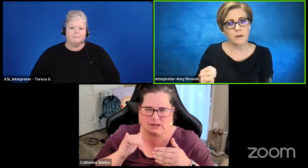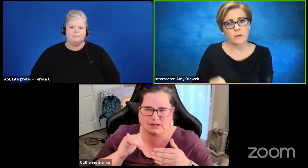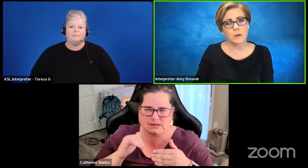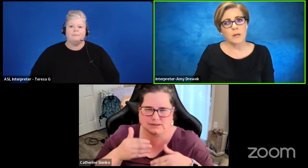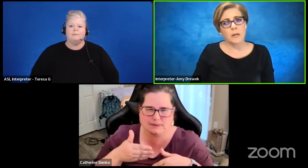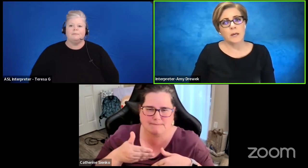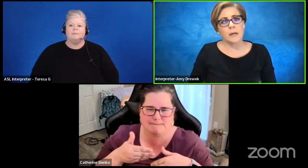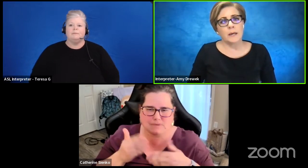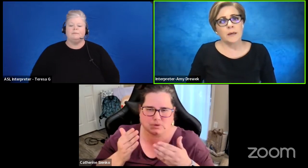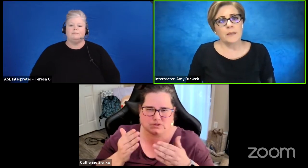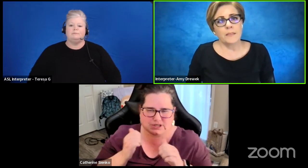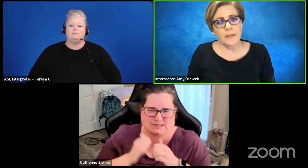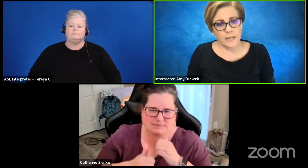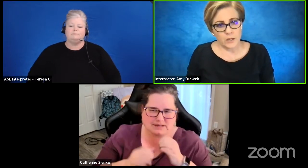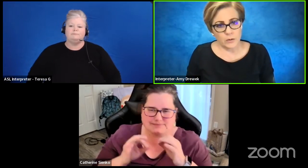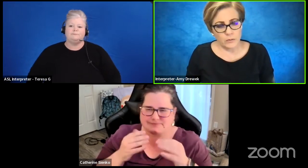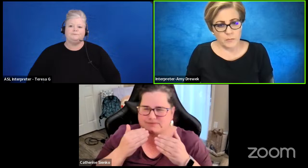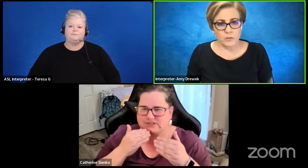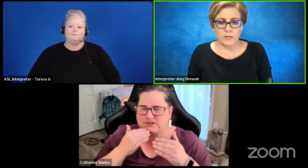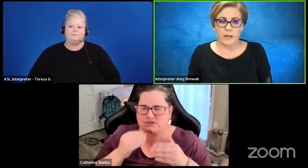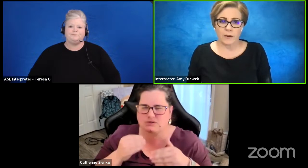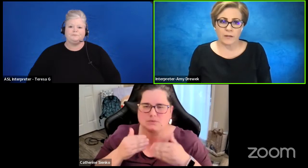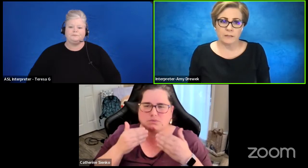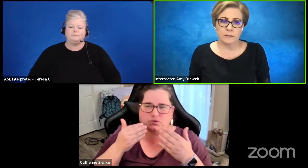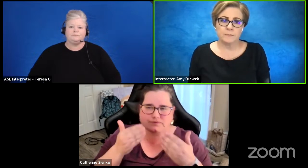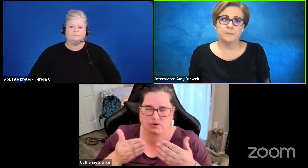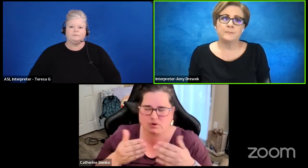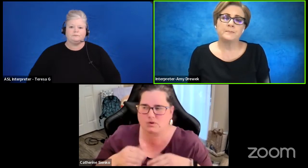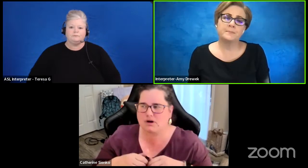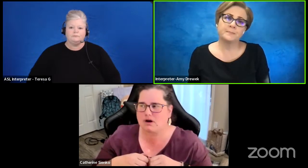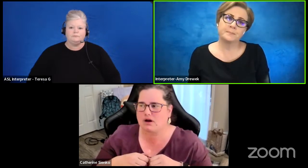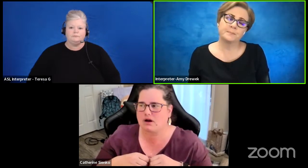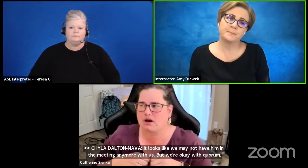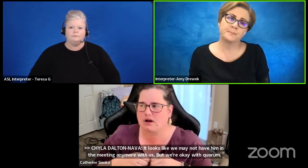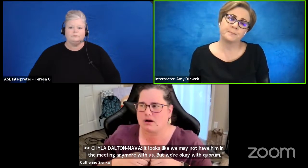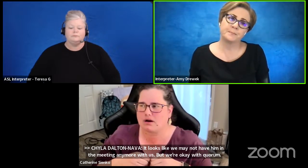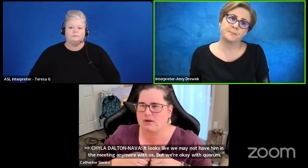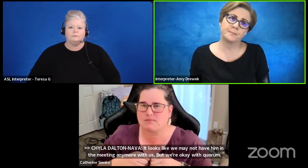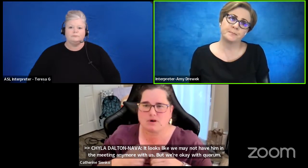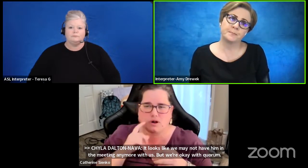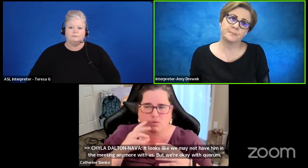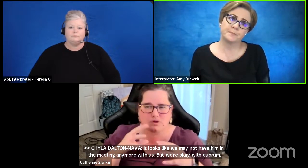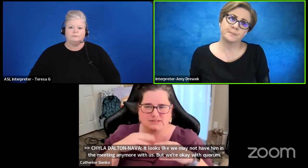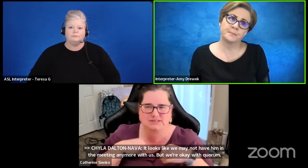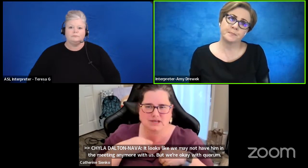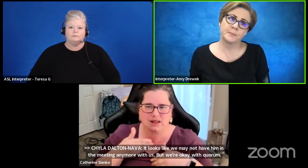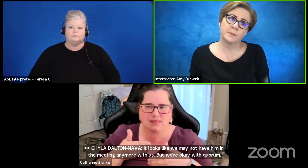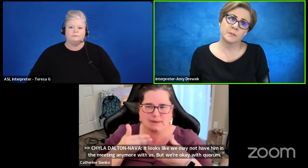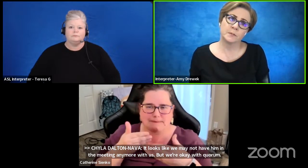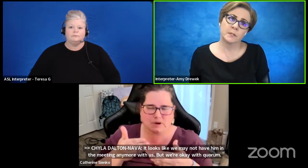This is Commissioner Cienko. Thank you. The motion carries.